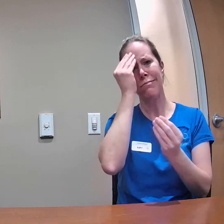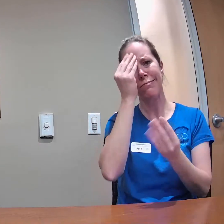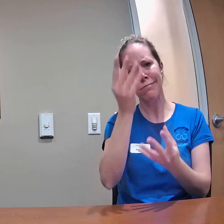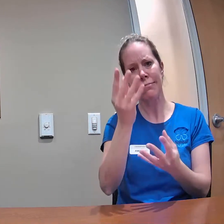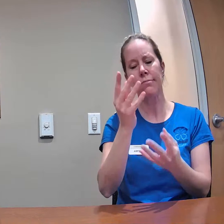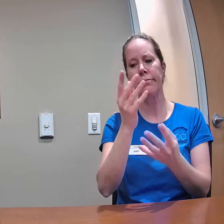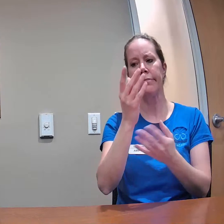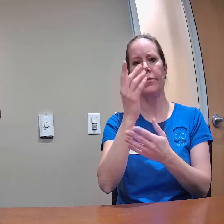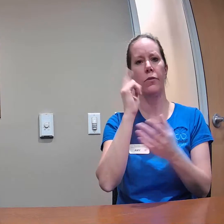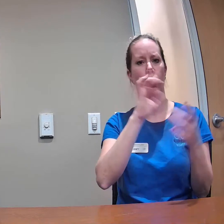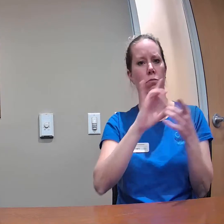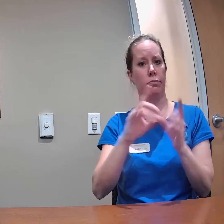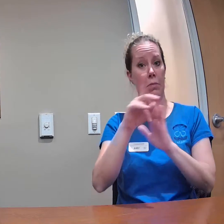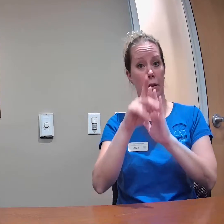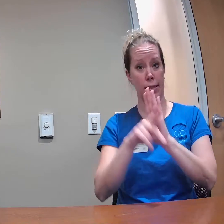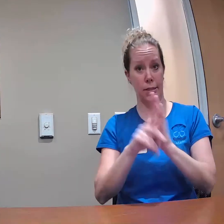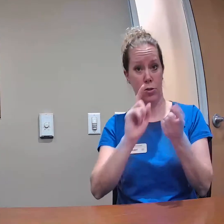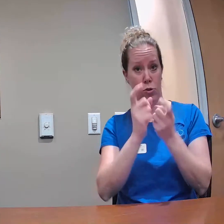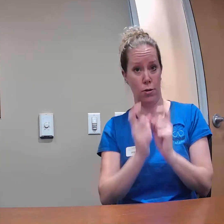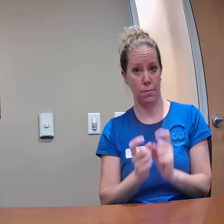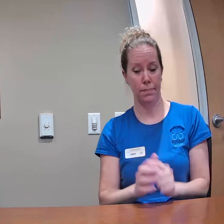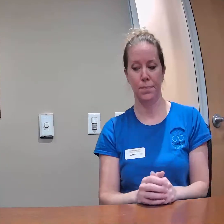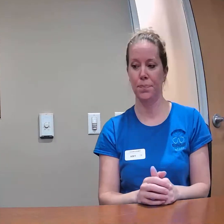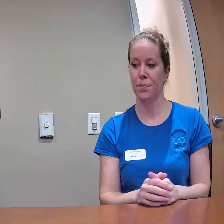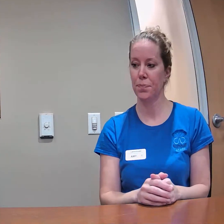to the policy.